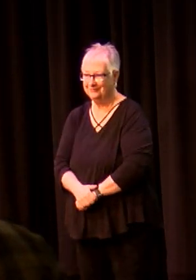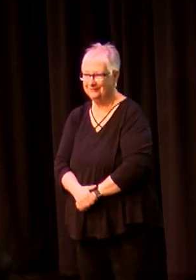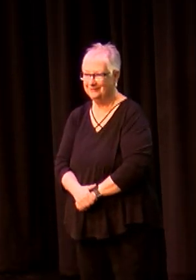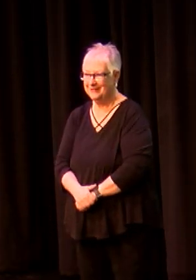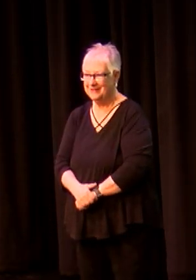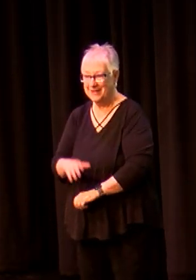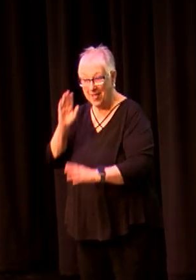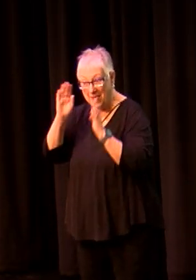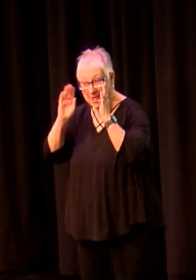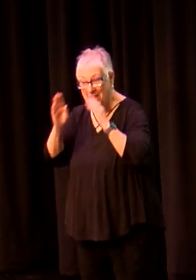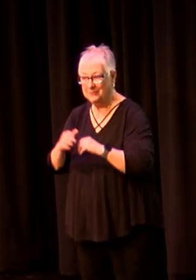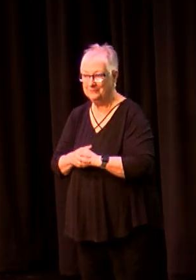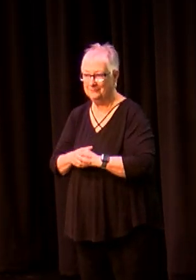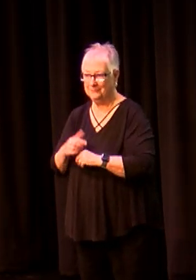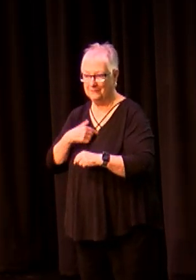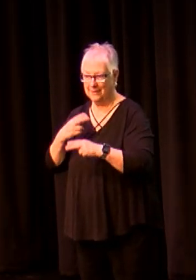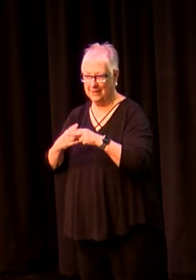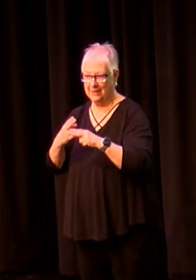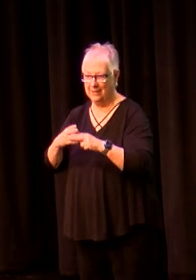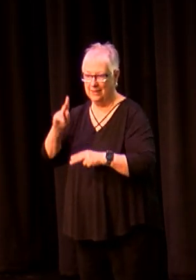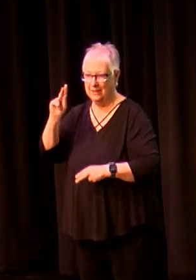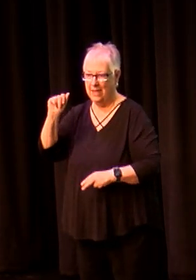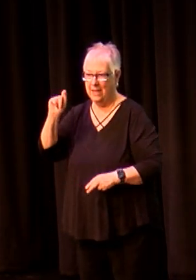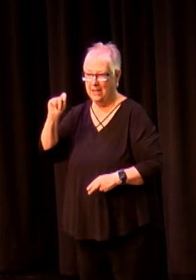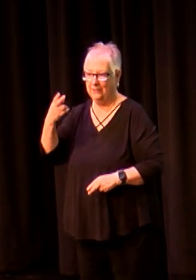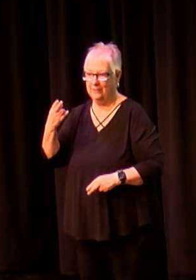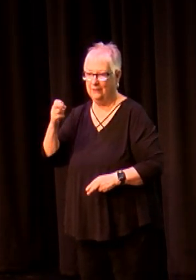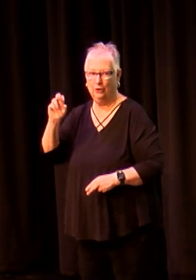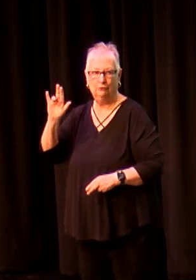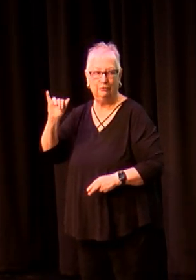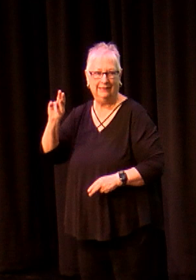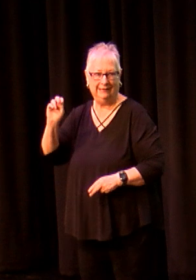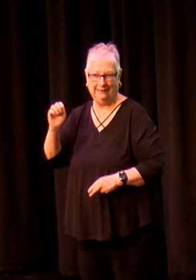Hello, I am Catherine Dorsey. This is Camille.